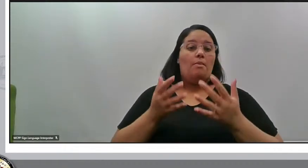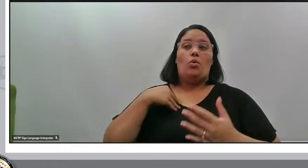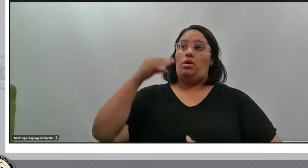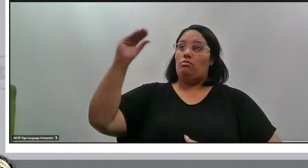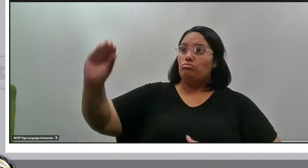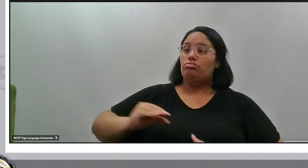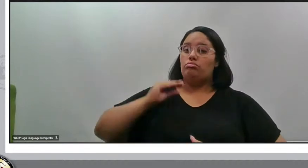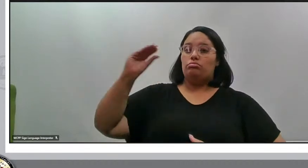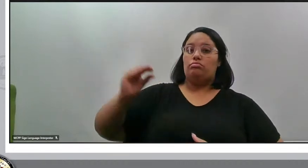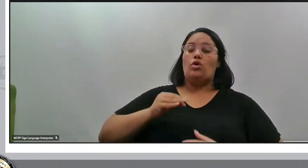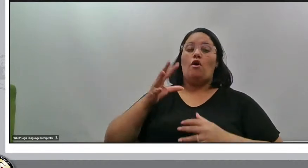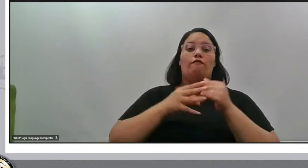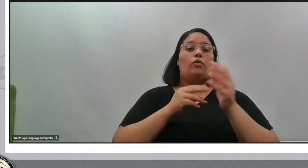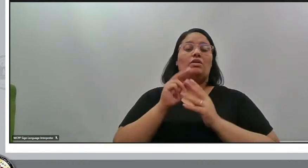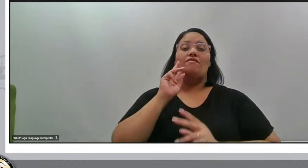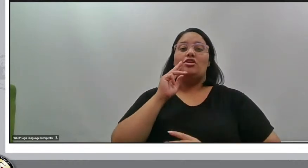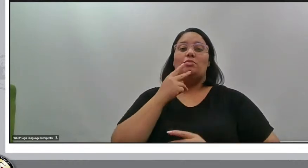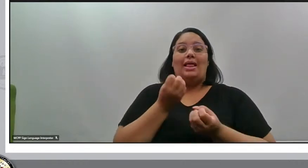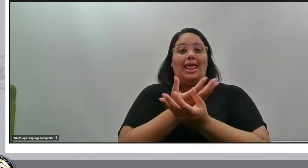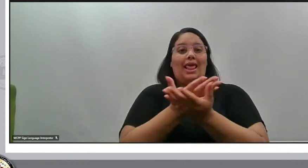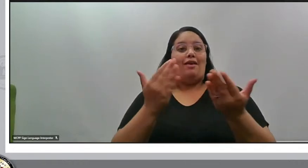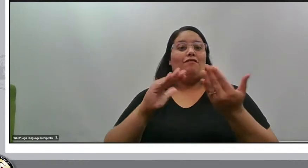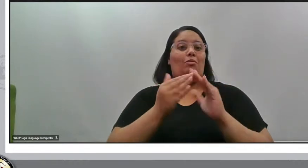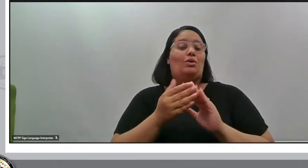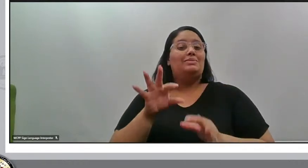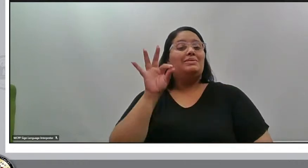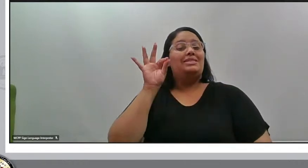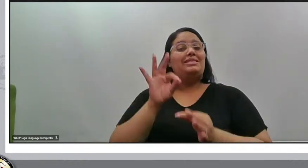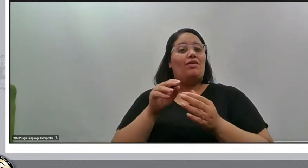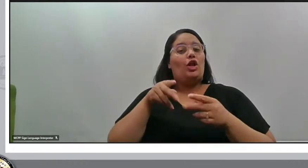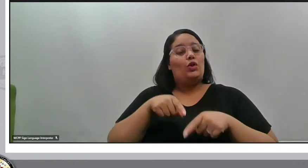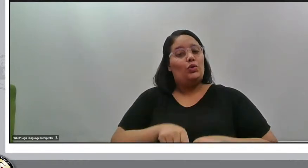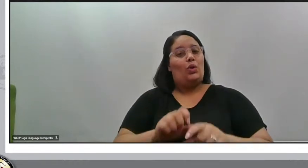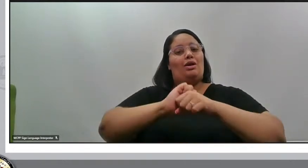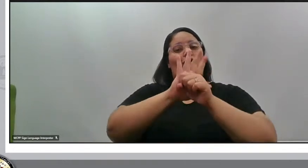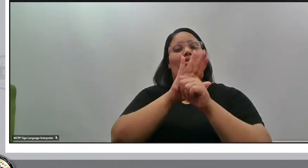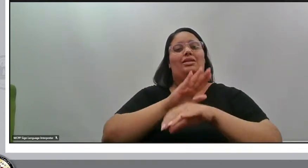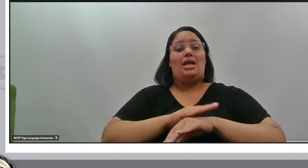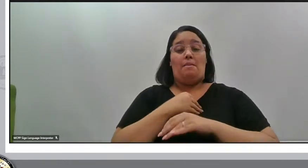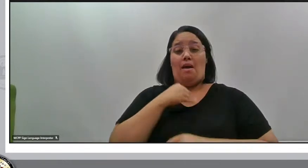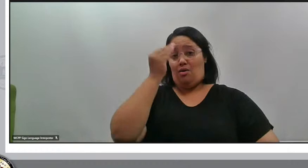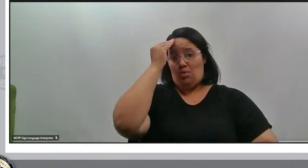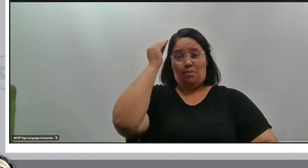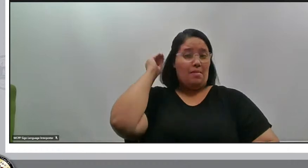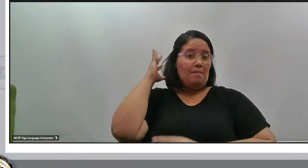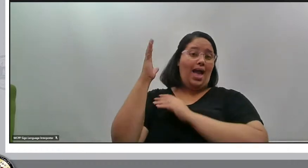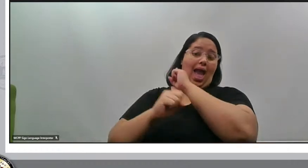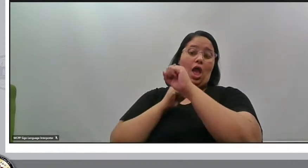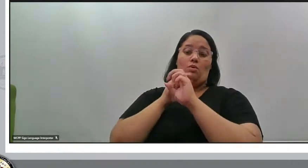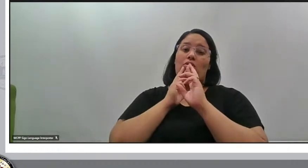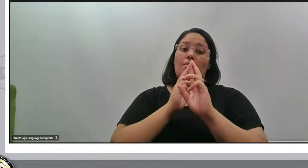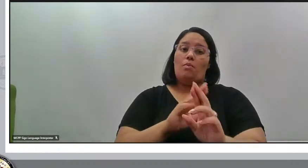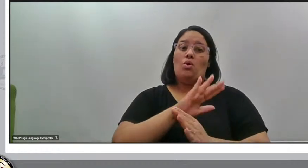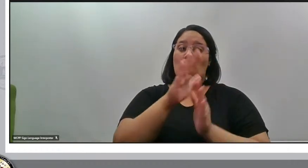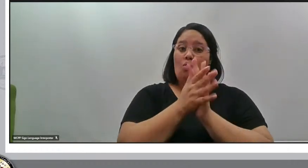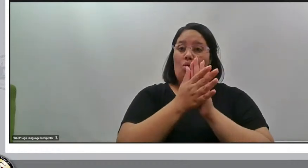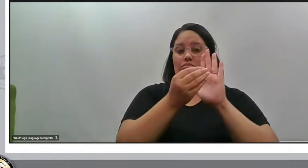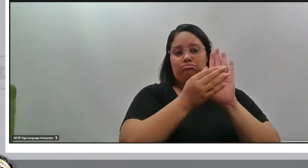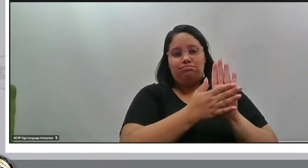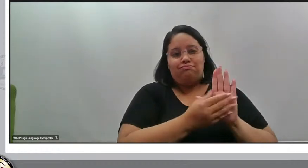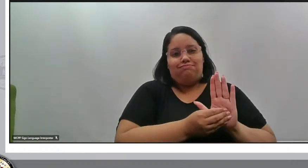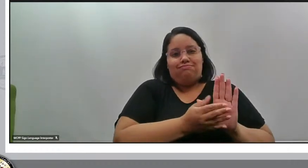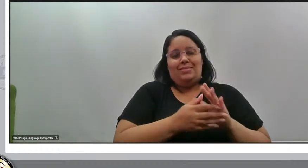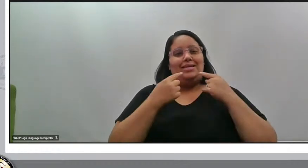and vegetables to communities, and especially during the COVID time. And if I remember correctly, in the annual reports, all of that was